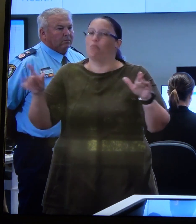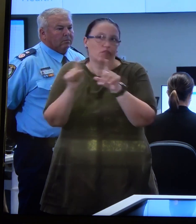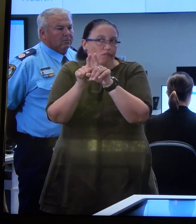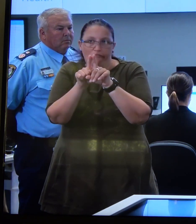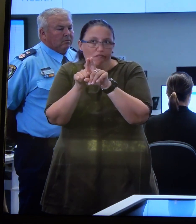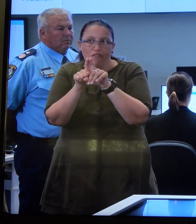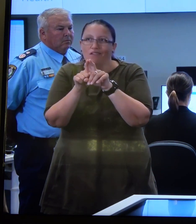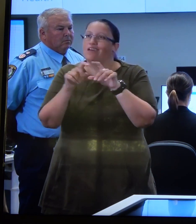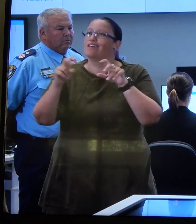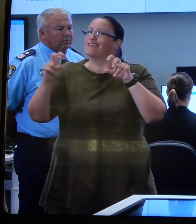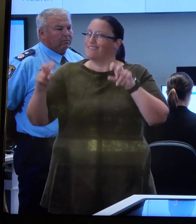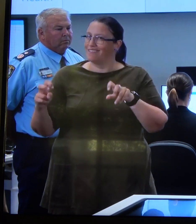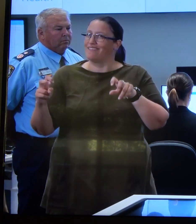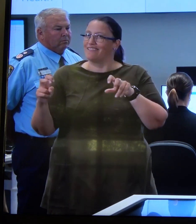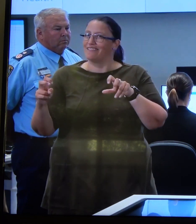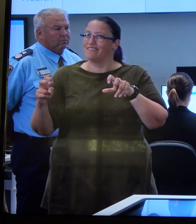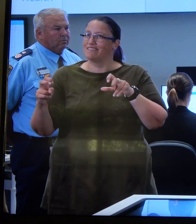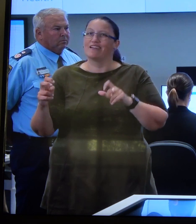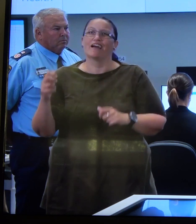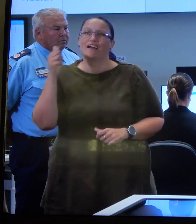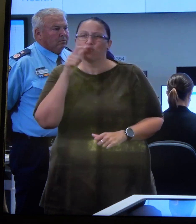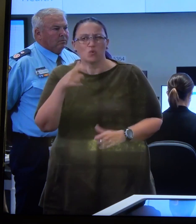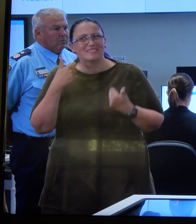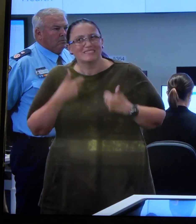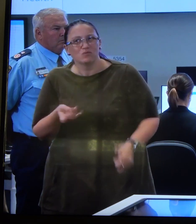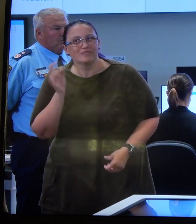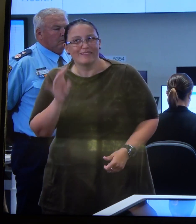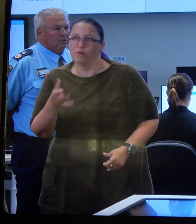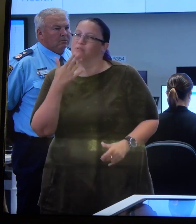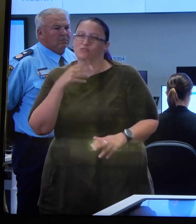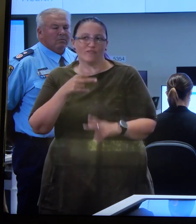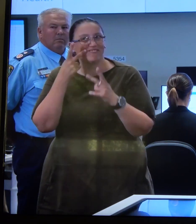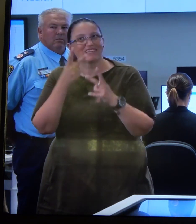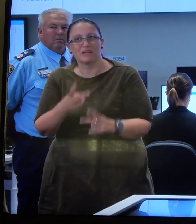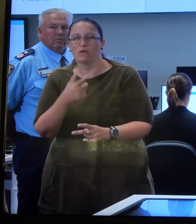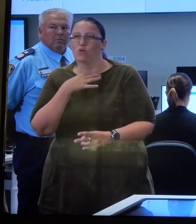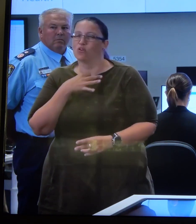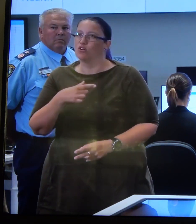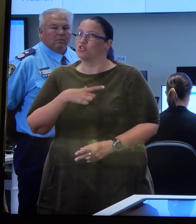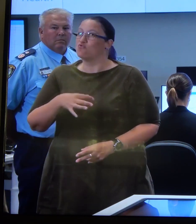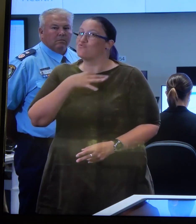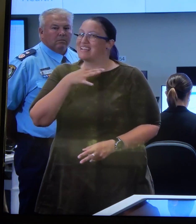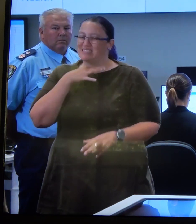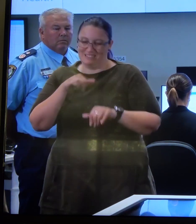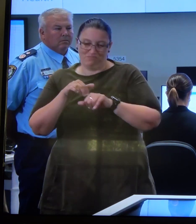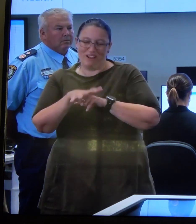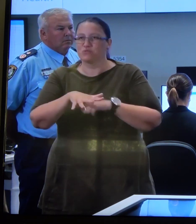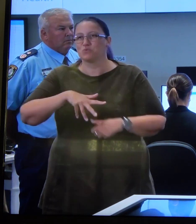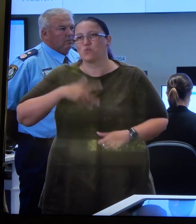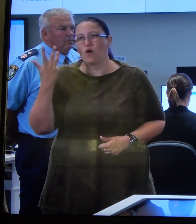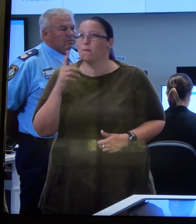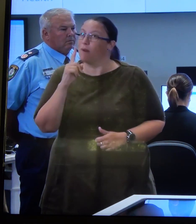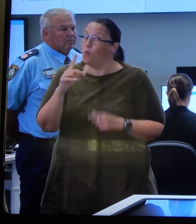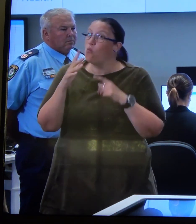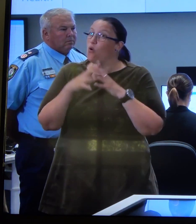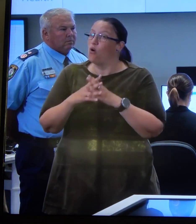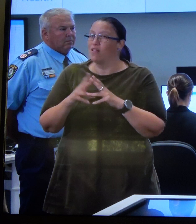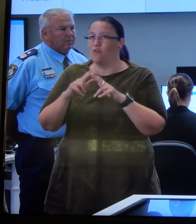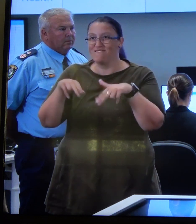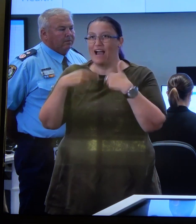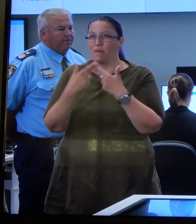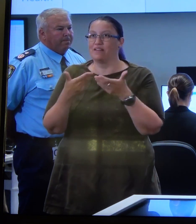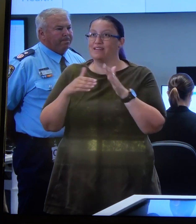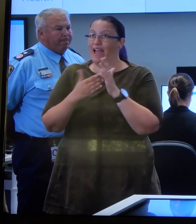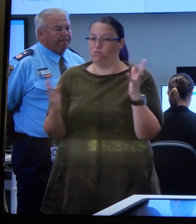don't visit your elderly relatives if you're unwell. But I would encourage families at this time to actually talk amongst themselves about what